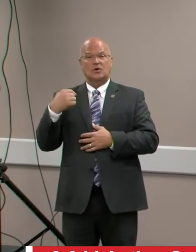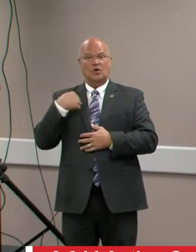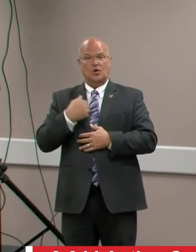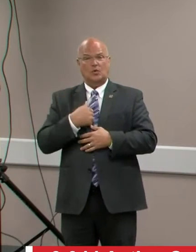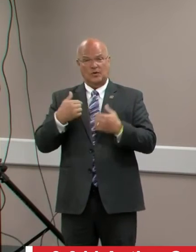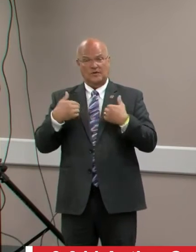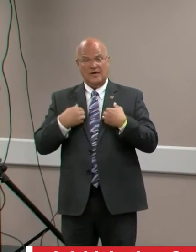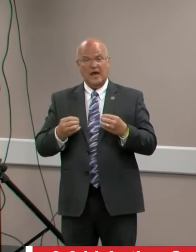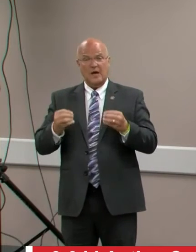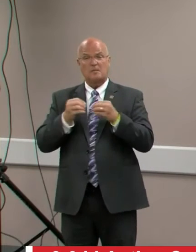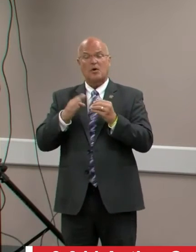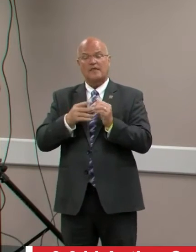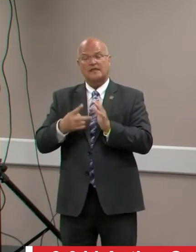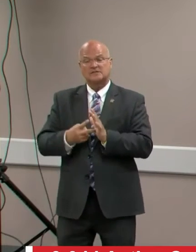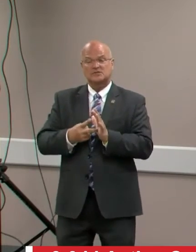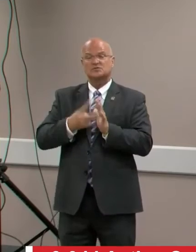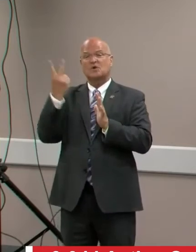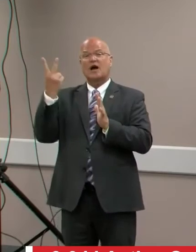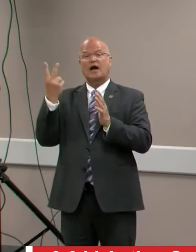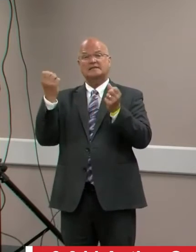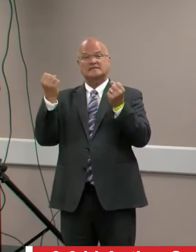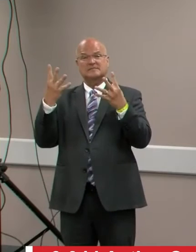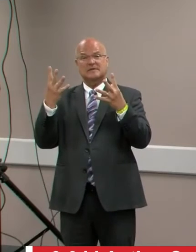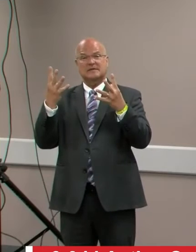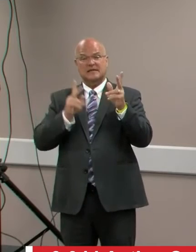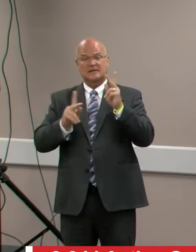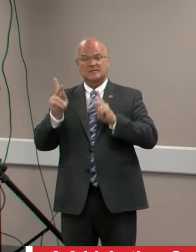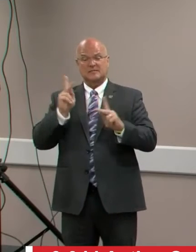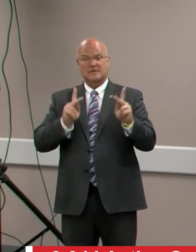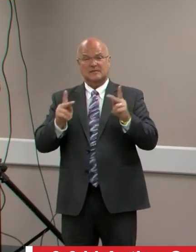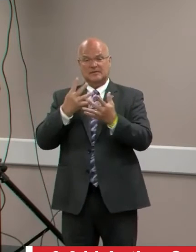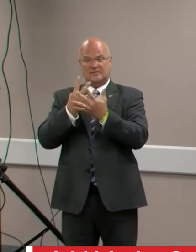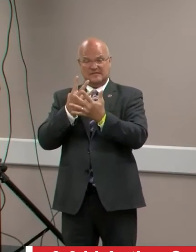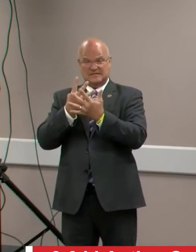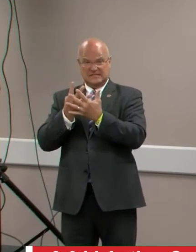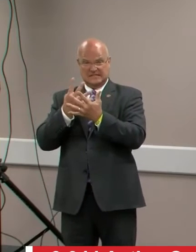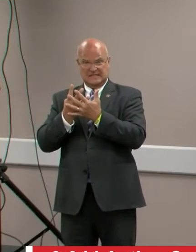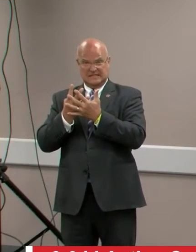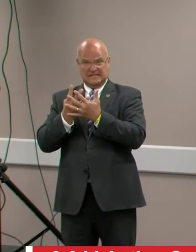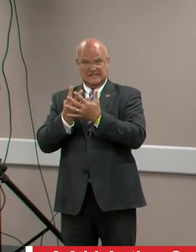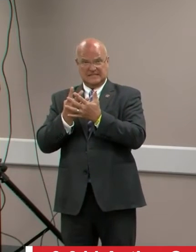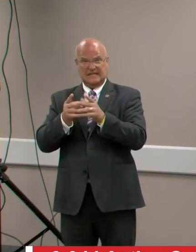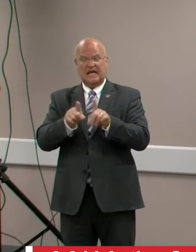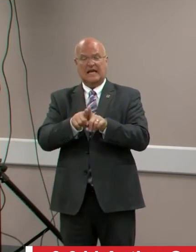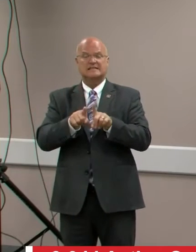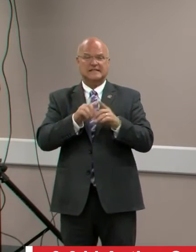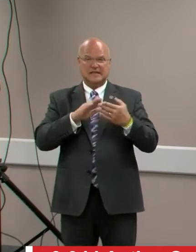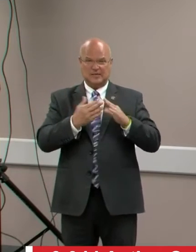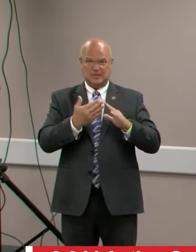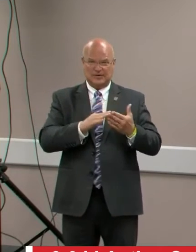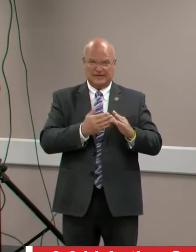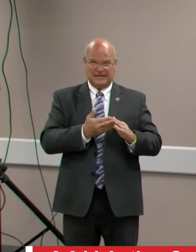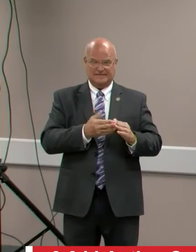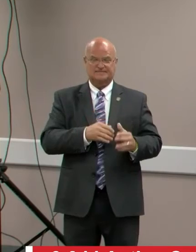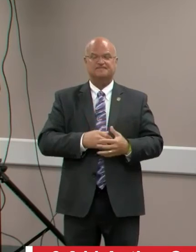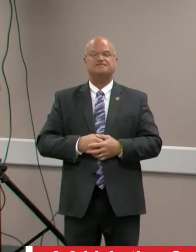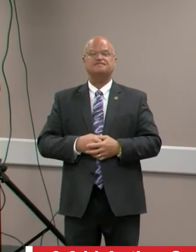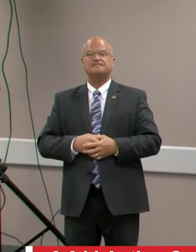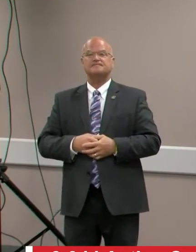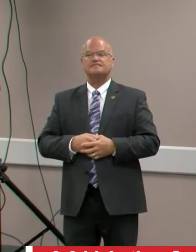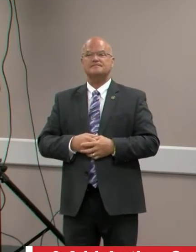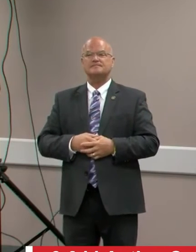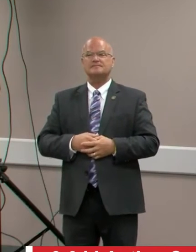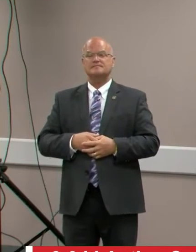we've had more than twice as many of our cases in correctional facilities as in the community.